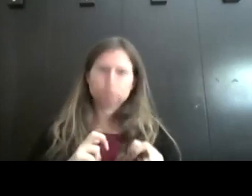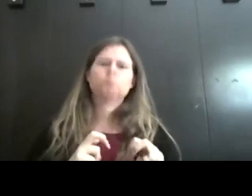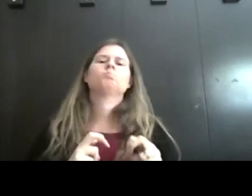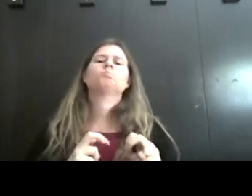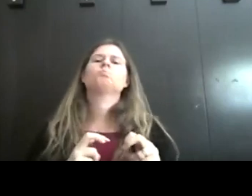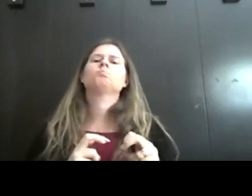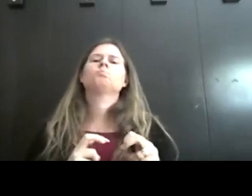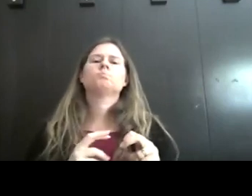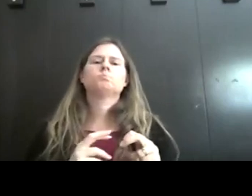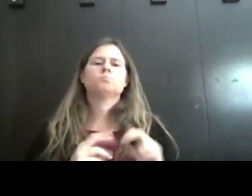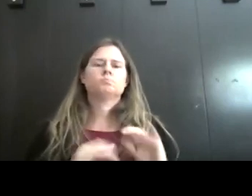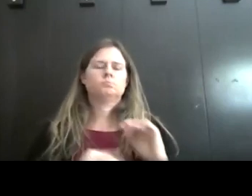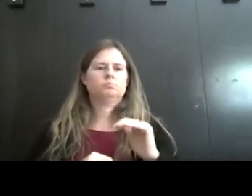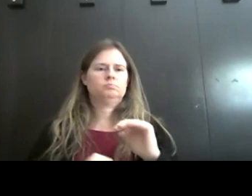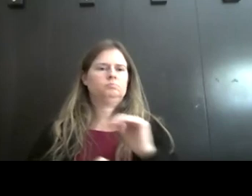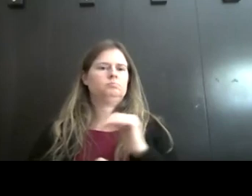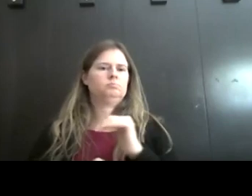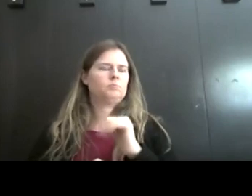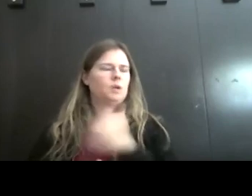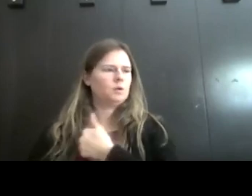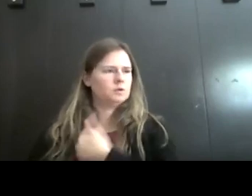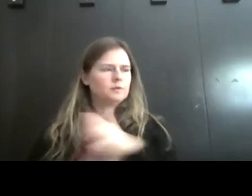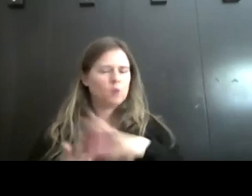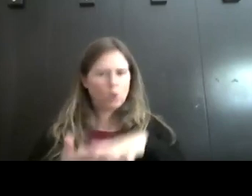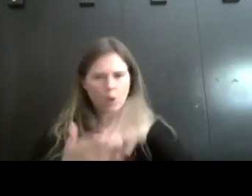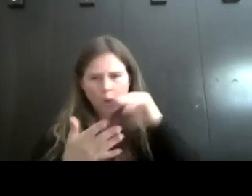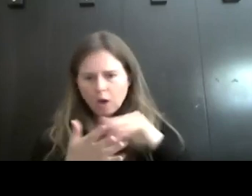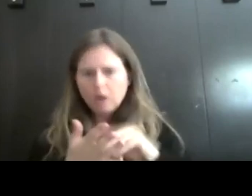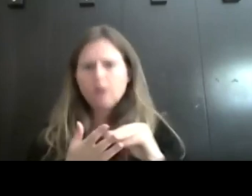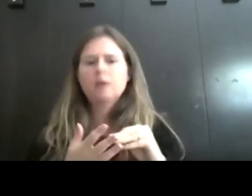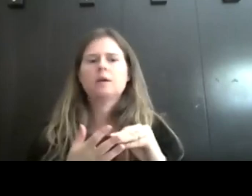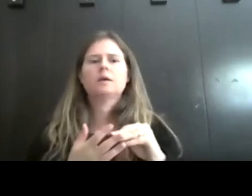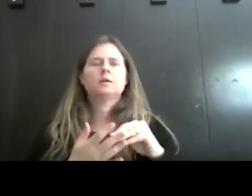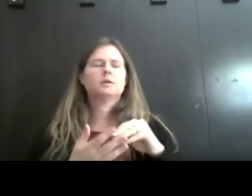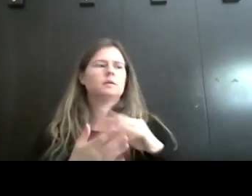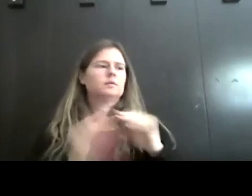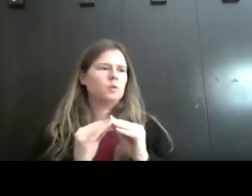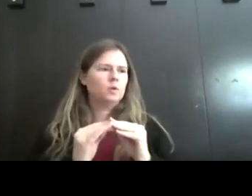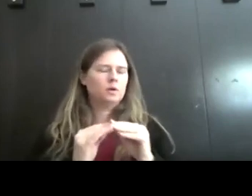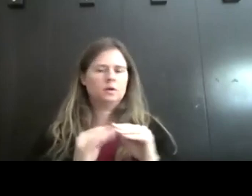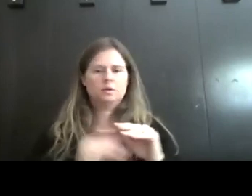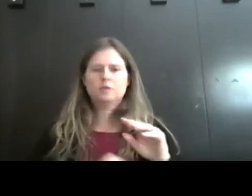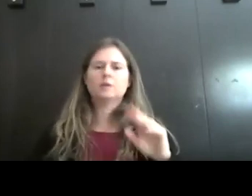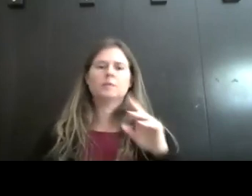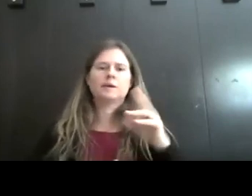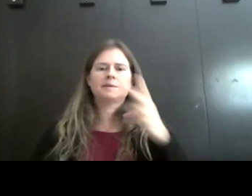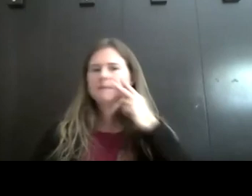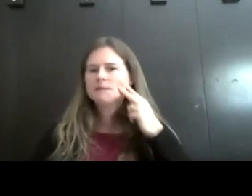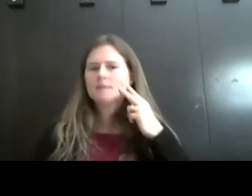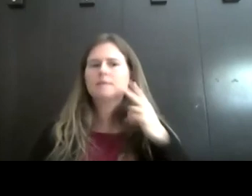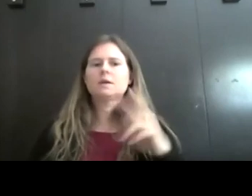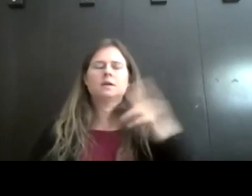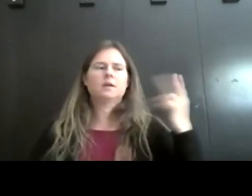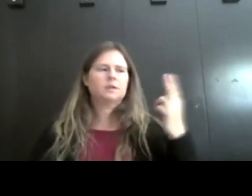our own personal journey around educating ourselves on Native American and American Indian history and Chumash culture and